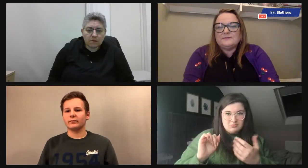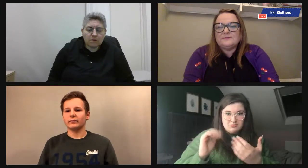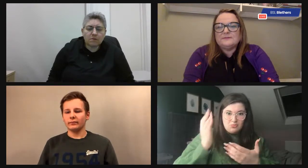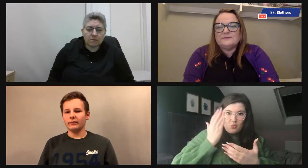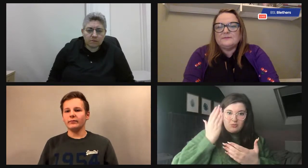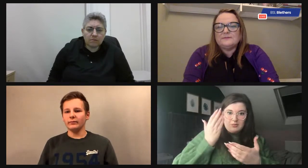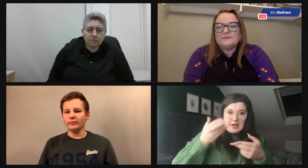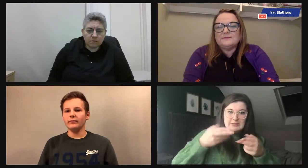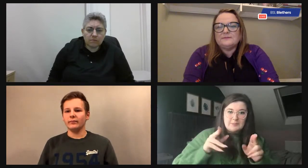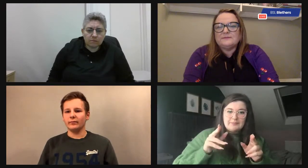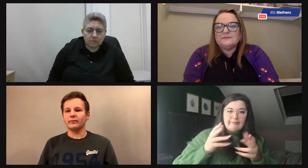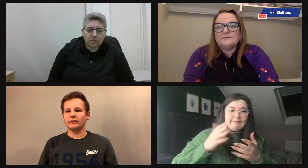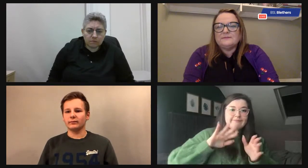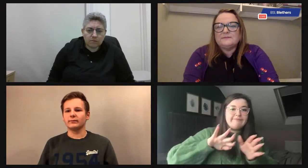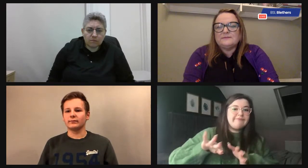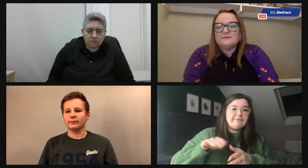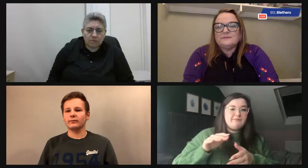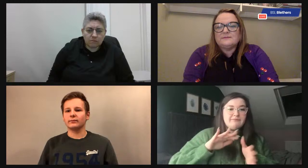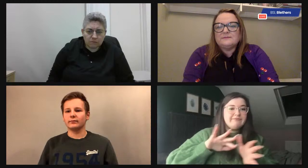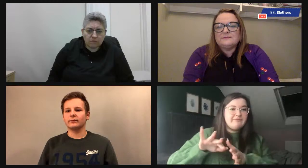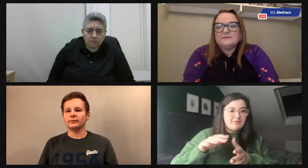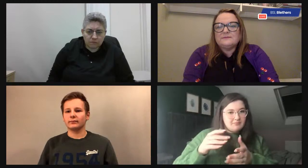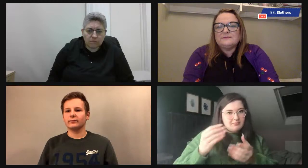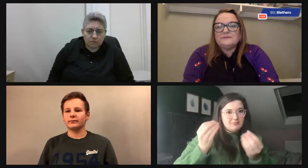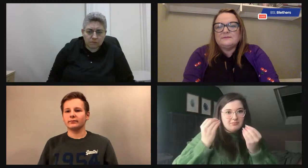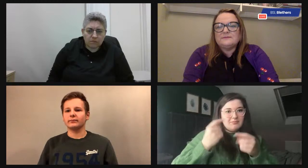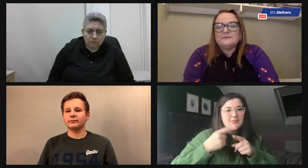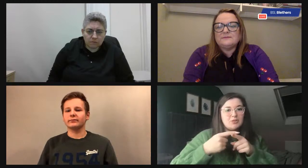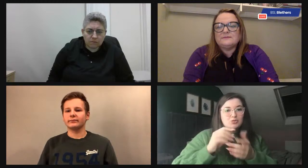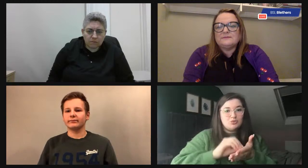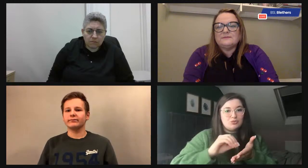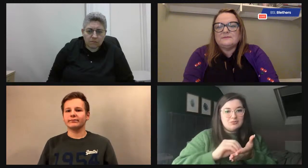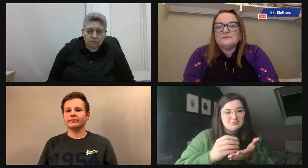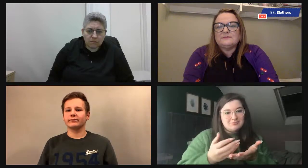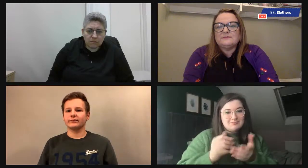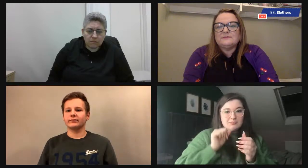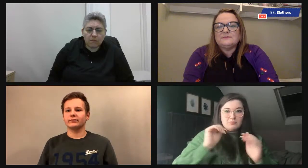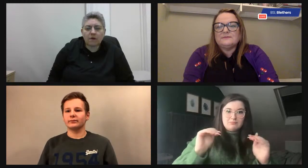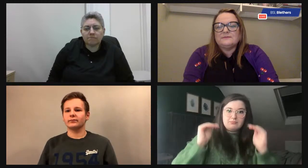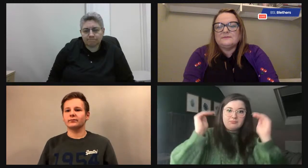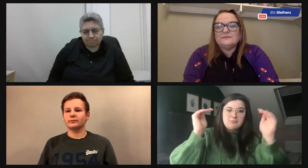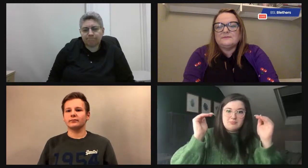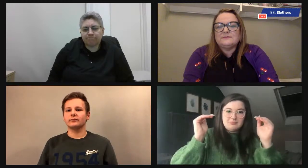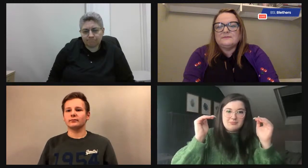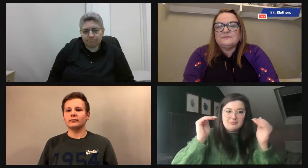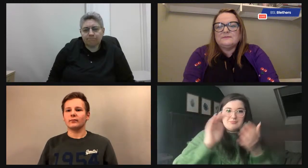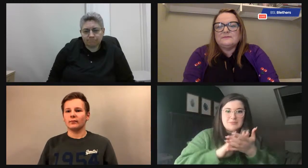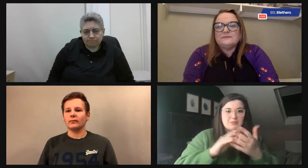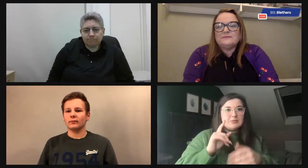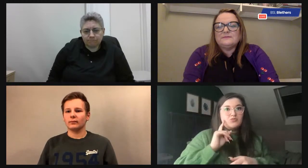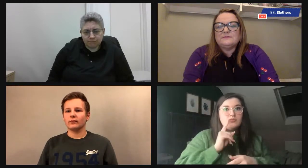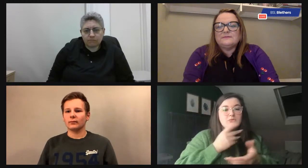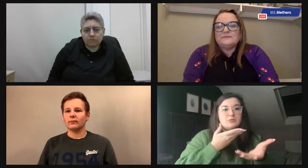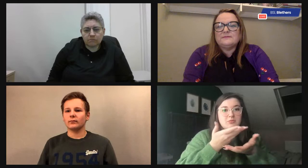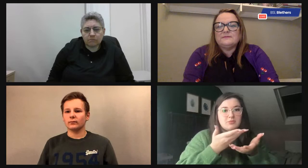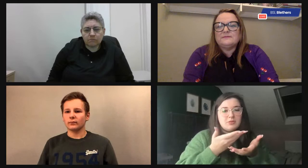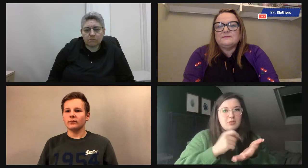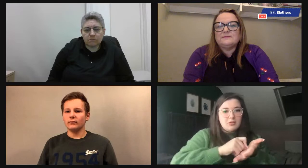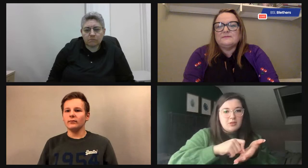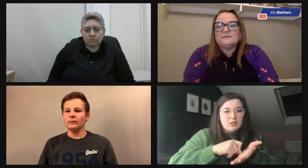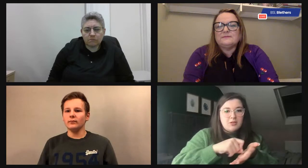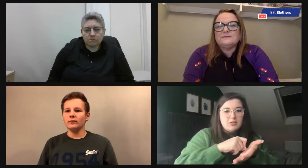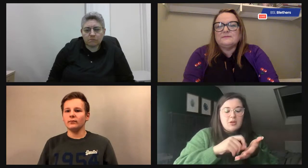young people have maybe had a lack of education, it's because the maybe